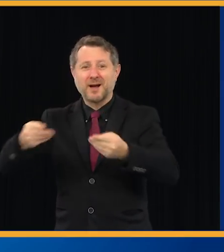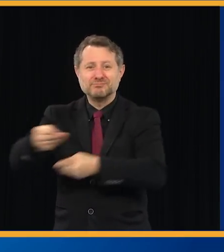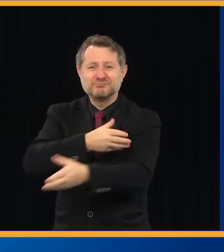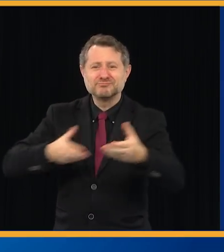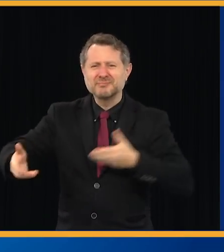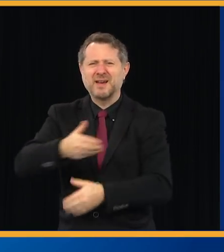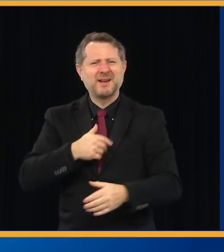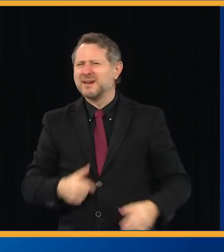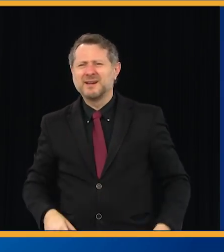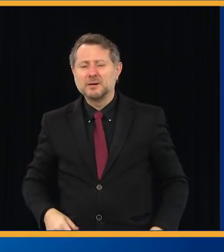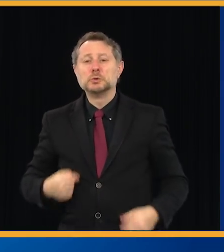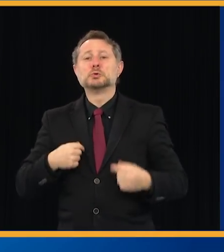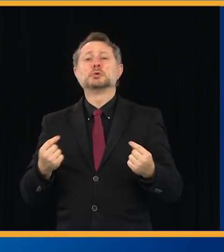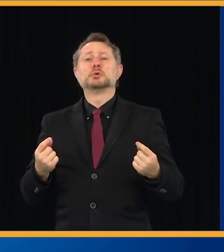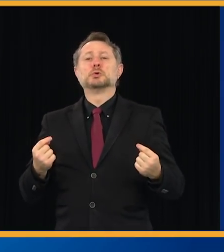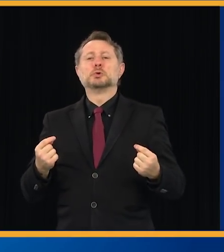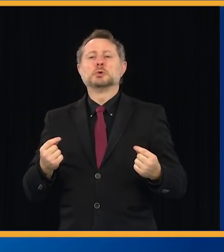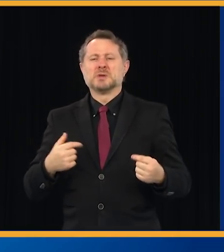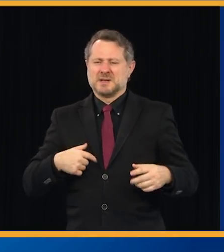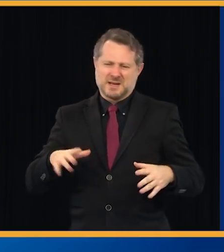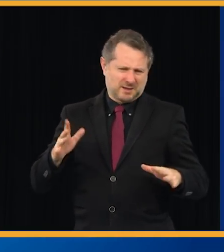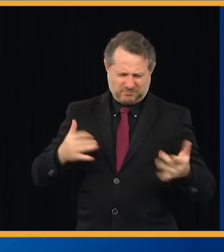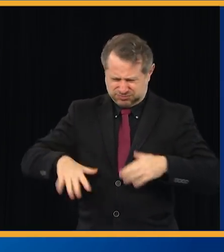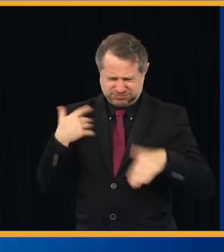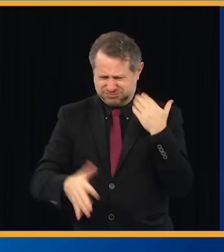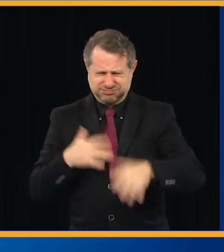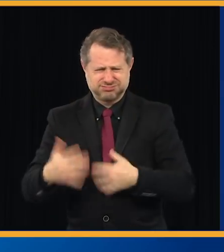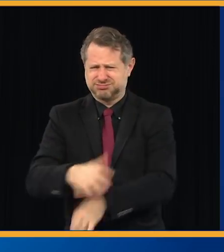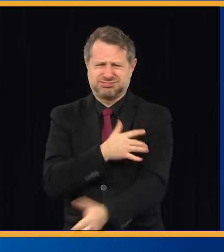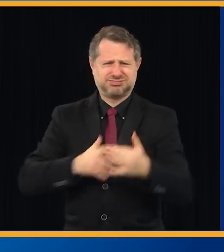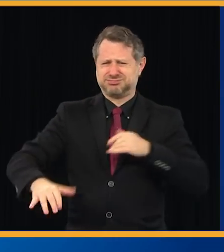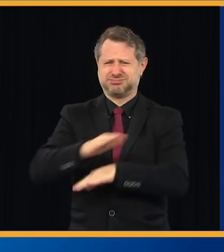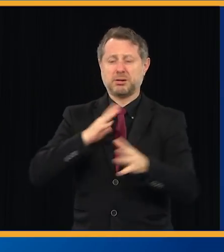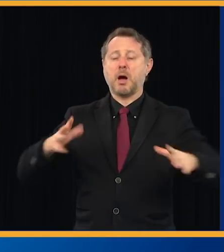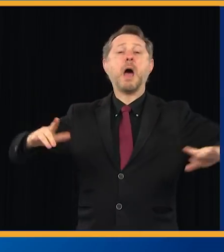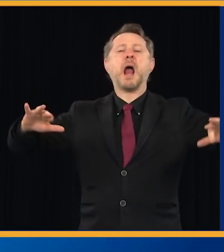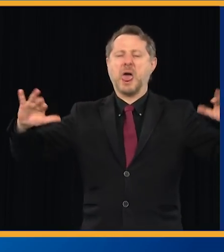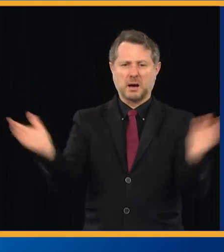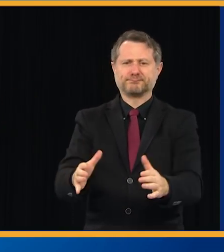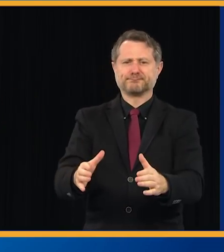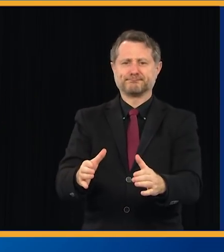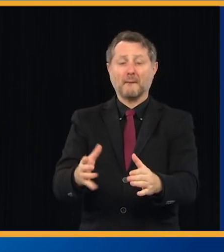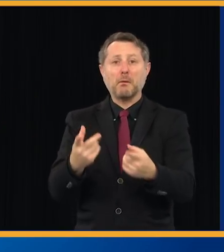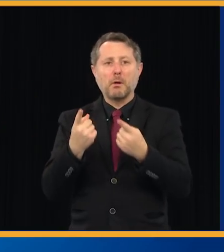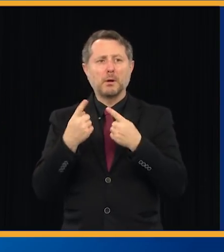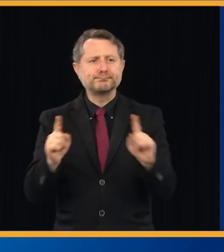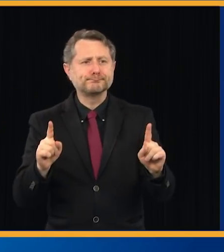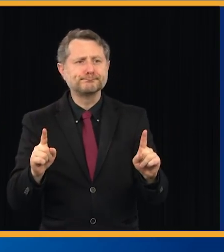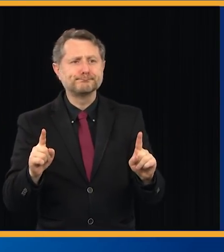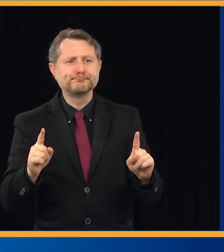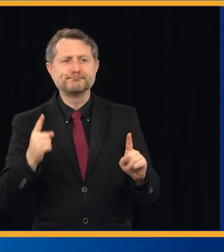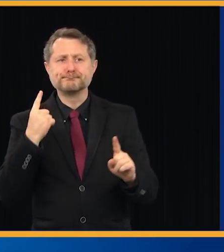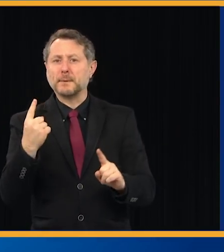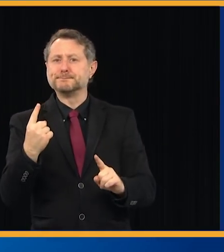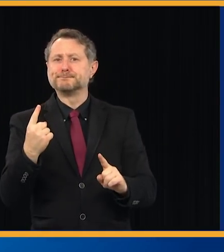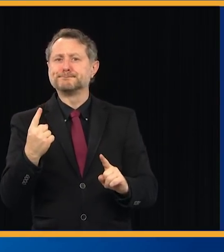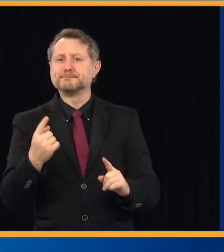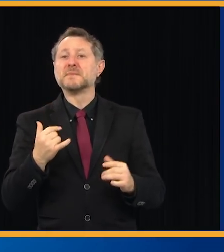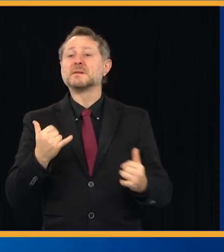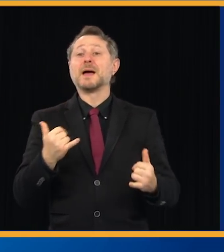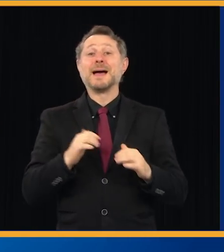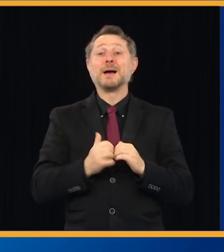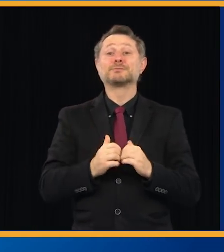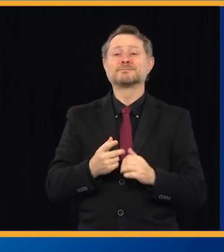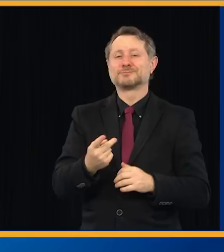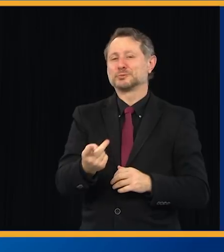and we made it work. But now how do we institutionalize that? And how are we ready for the next COVID or the